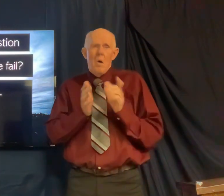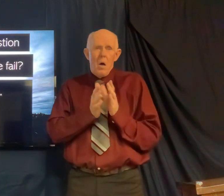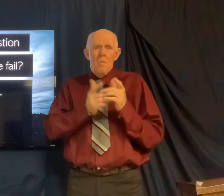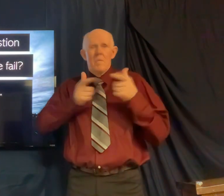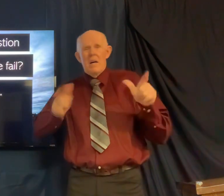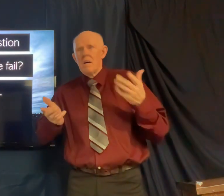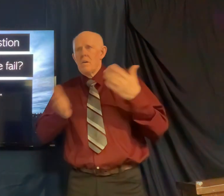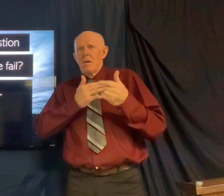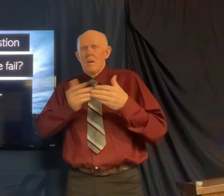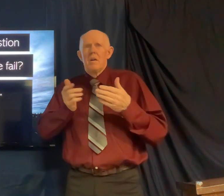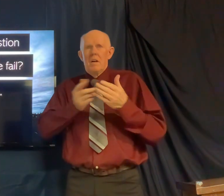our wrong.